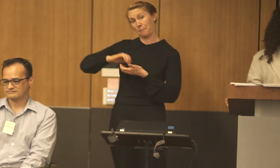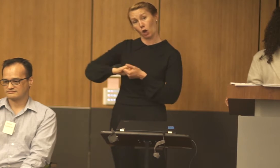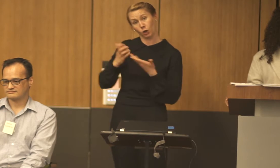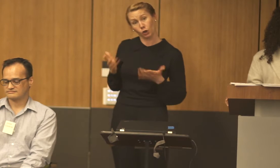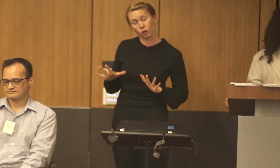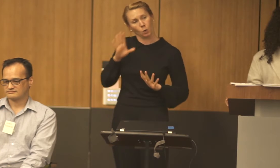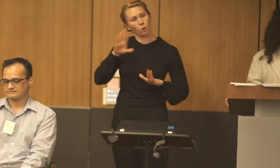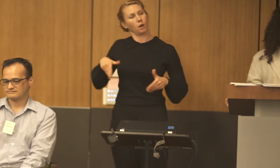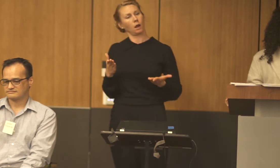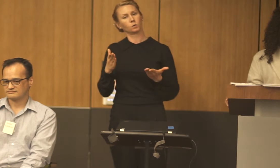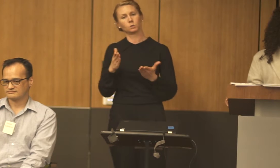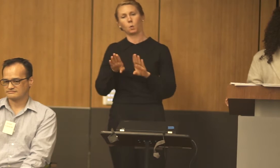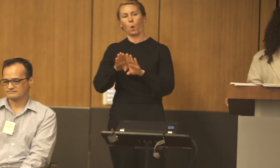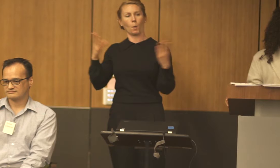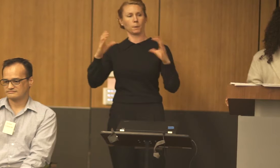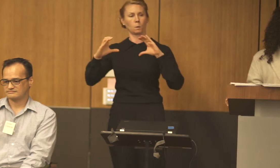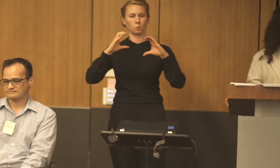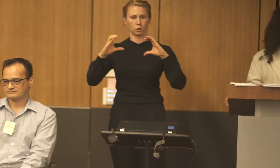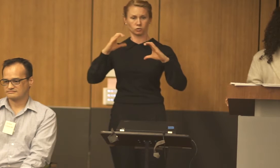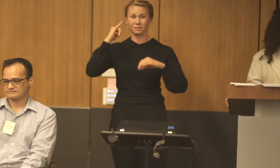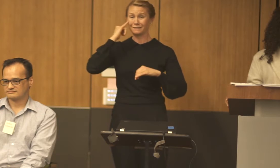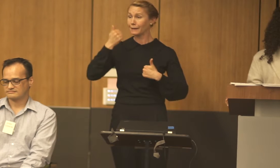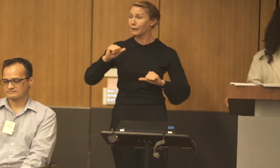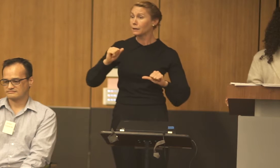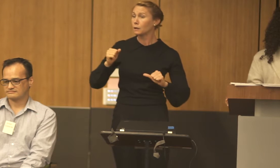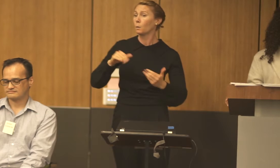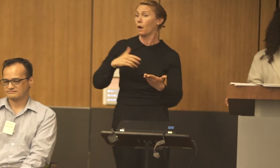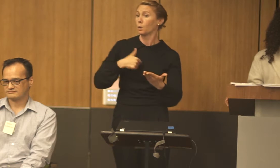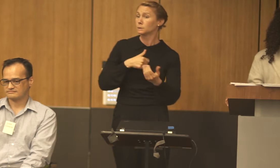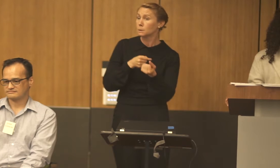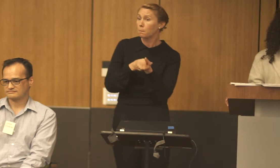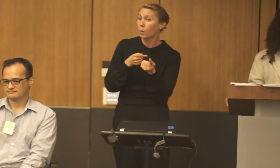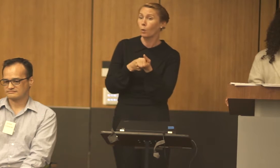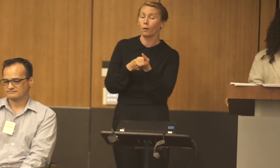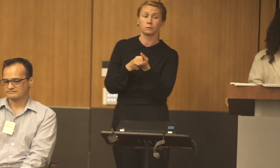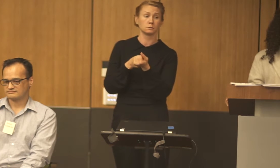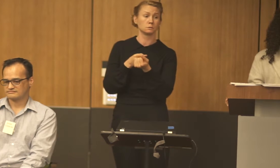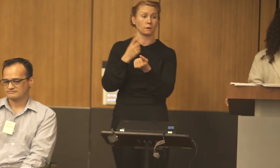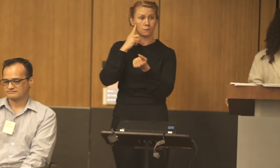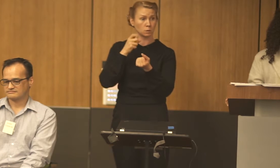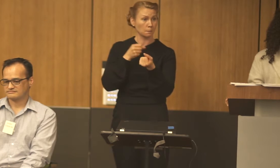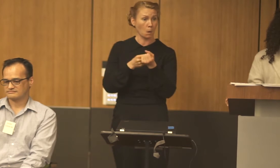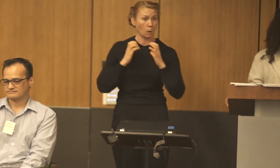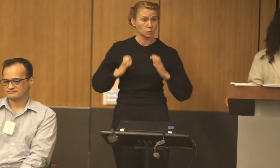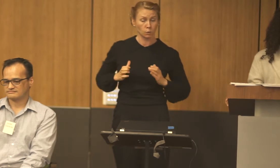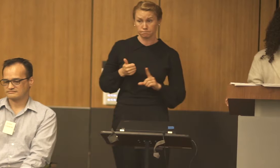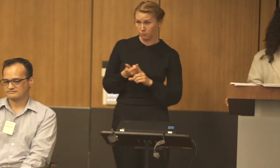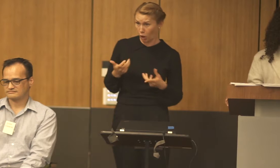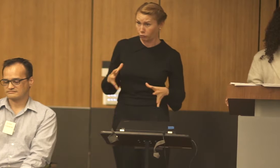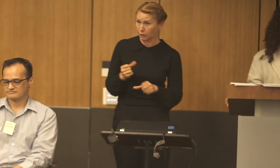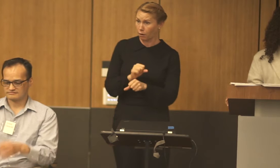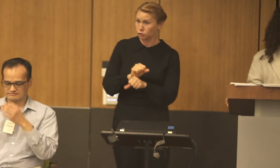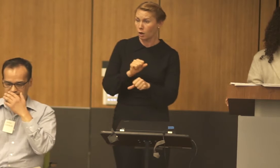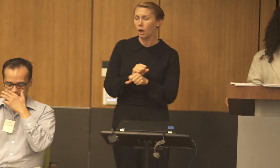keep communications with them open. So if there's any way that we can support them in supporting our consumer that's employed, we can do that as